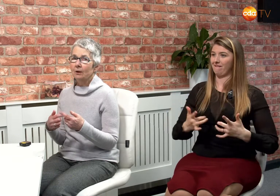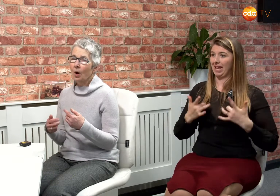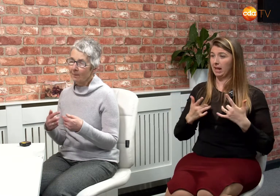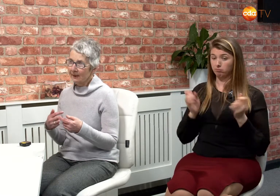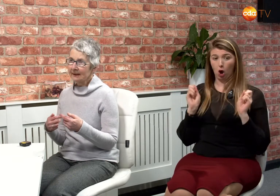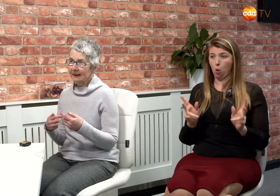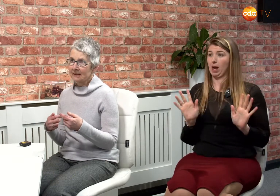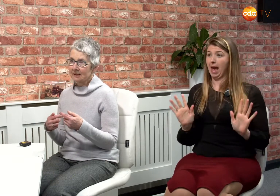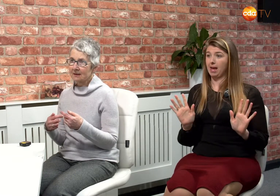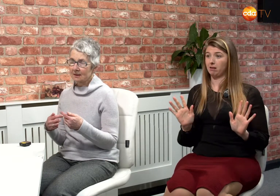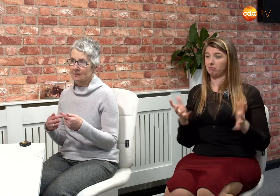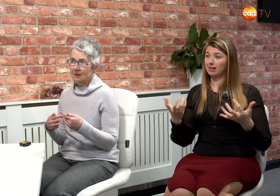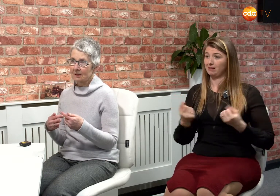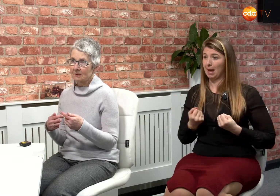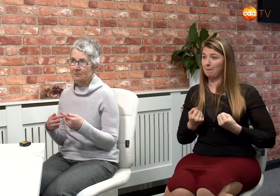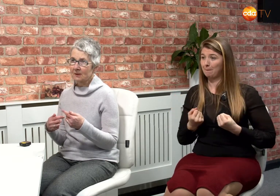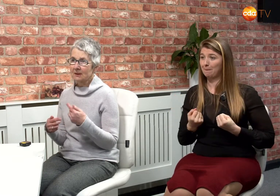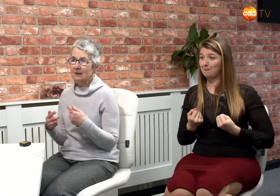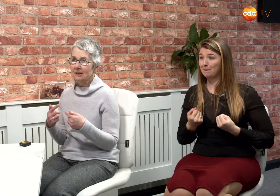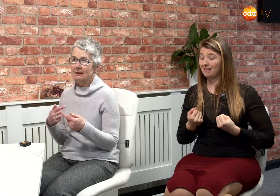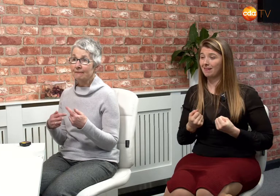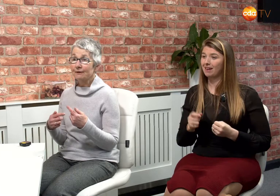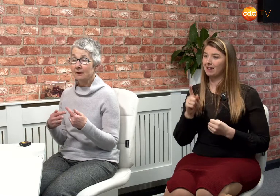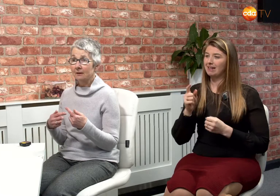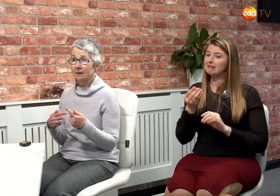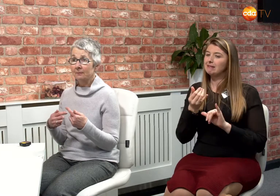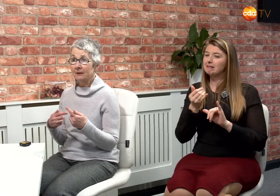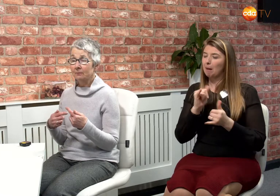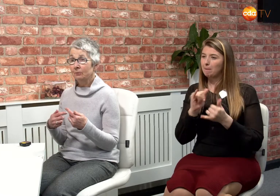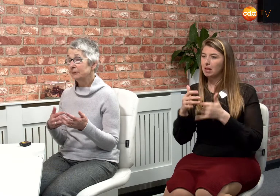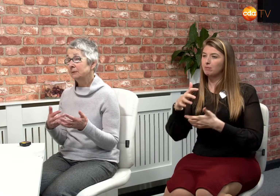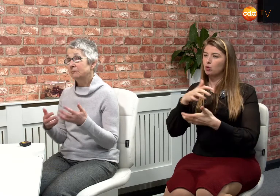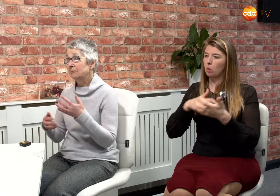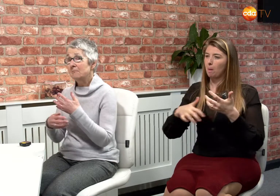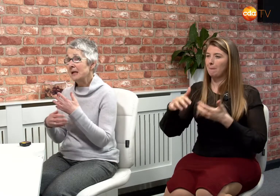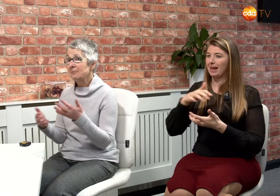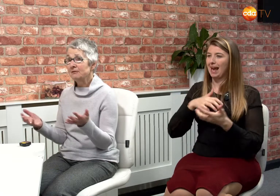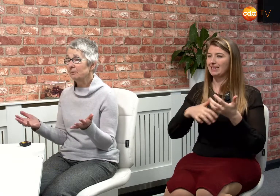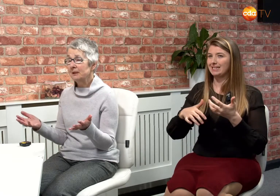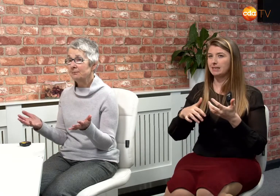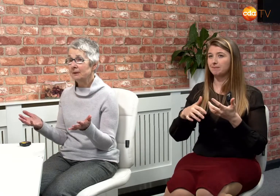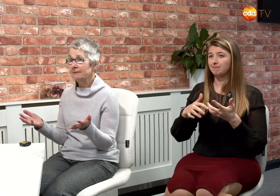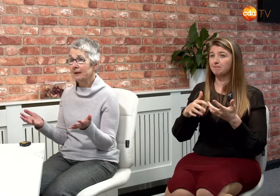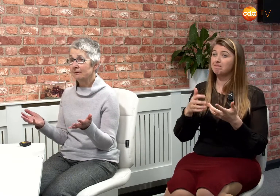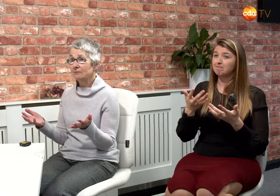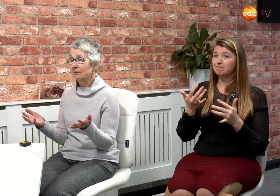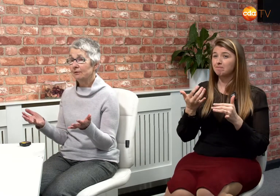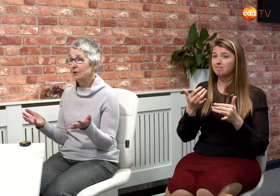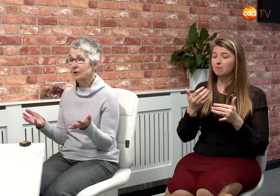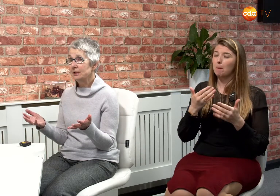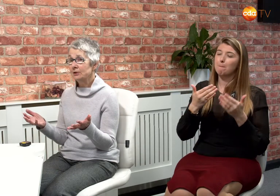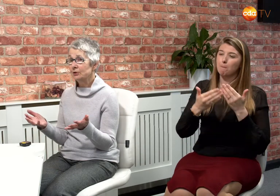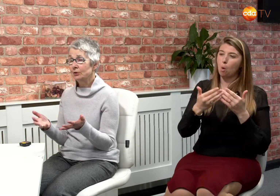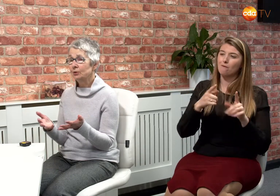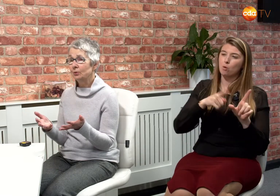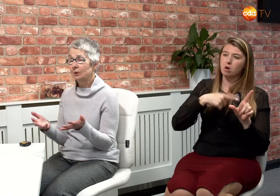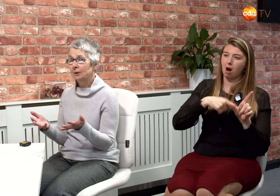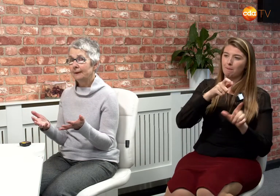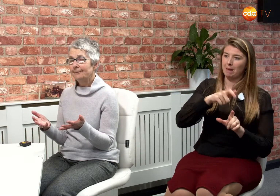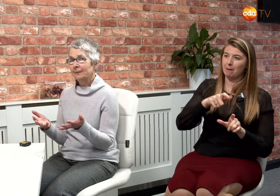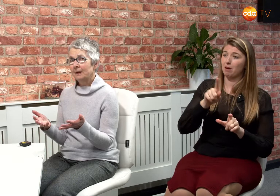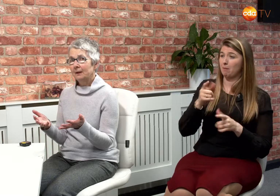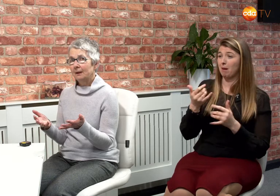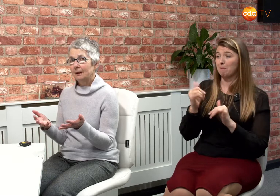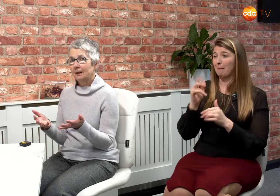gets complicated sometimes, particularly for younger people, but maybe for people in their 30s